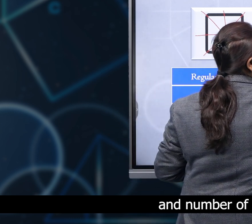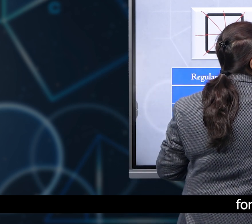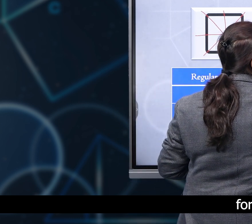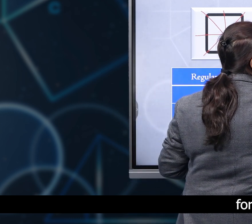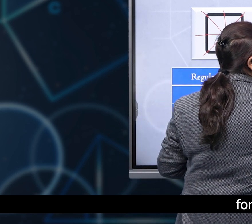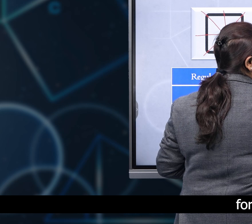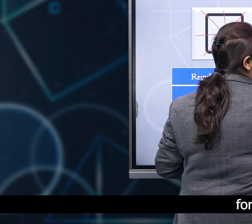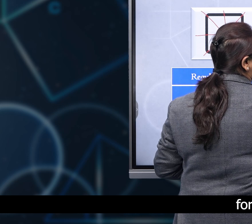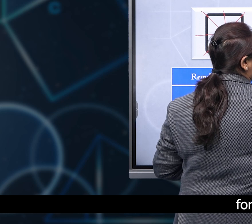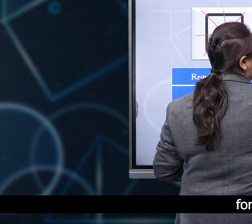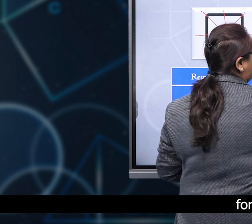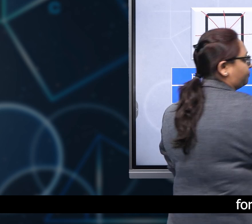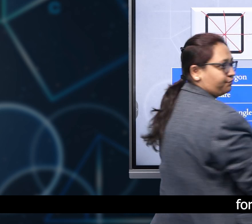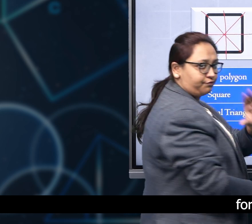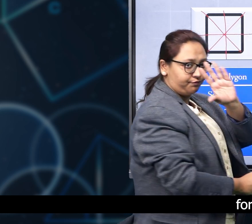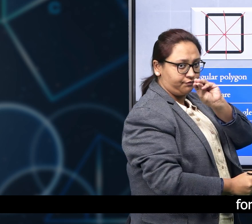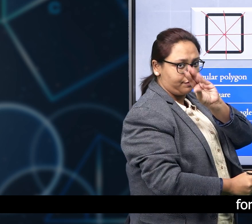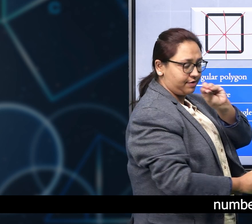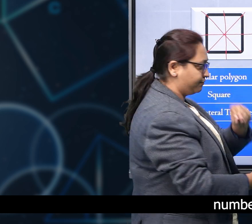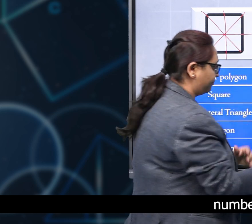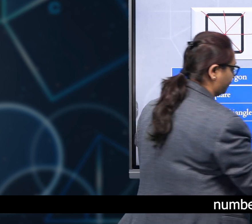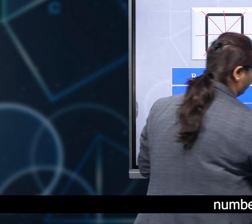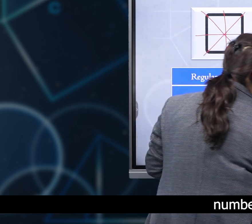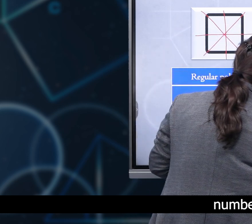For pentagon, number of sides 5